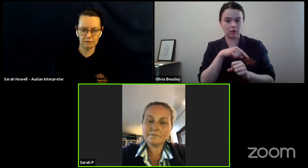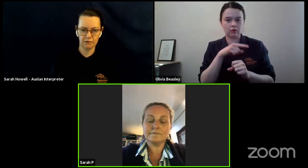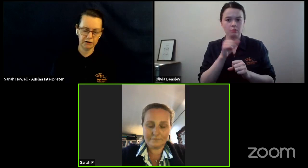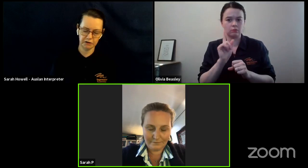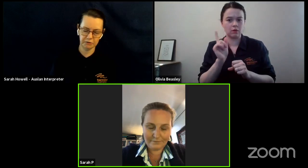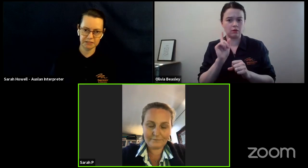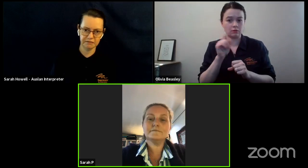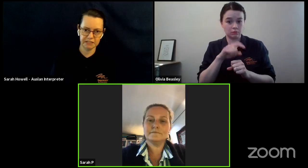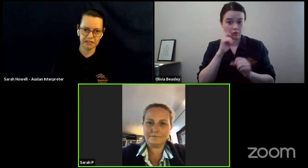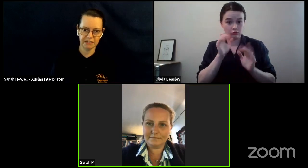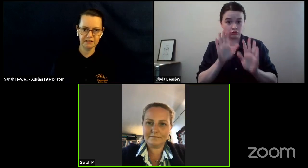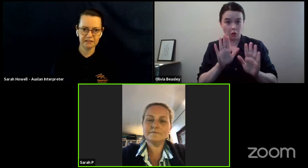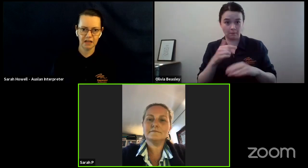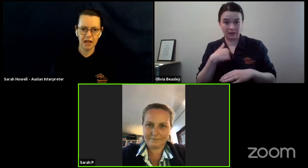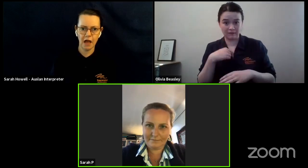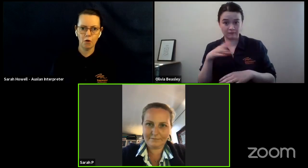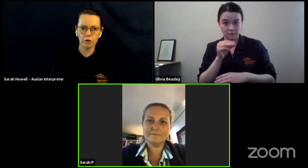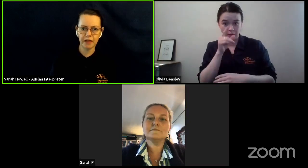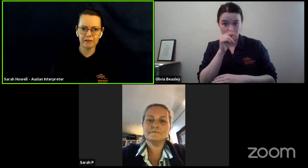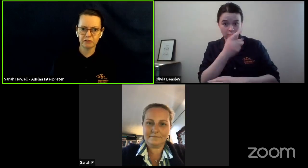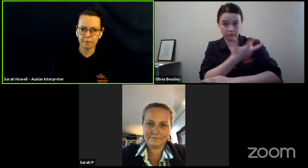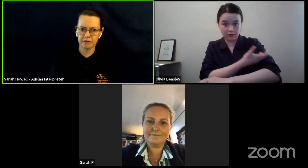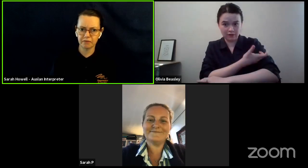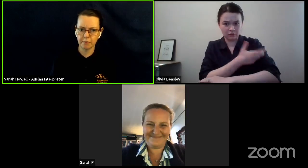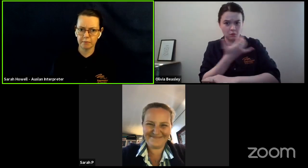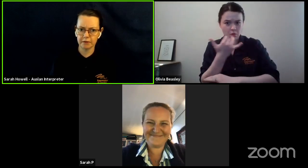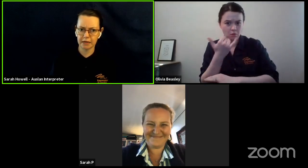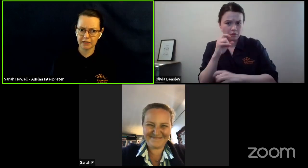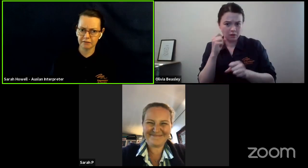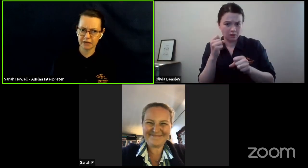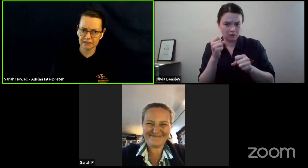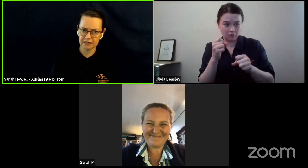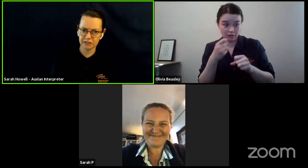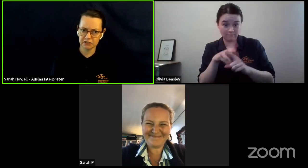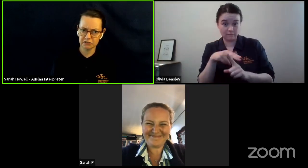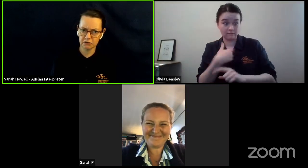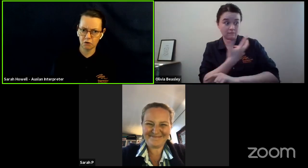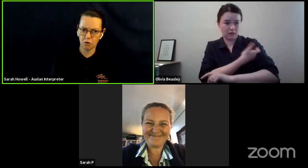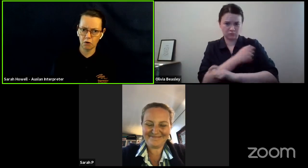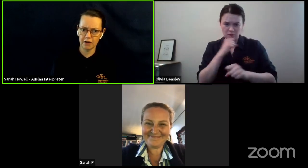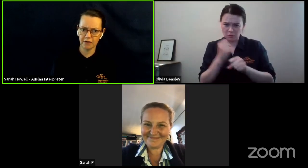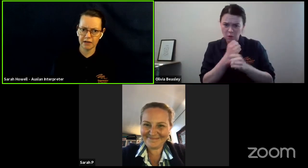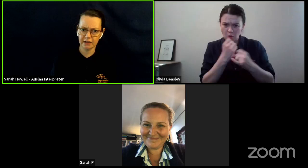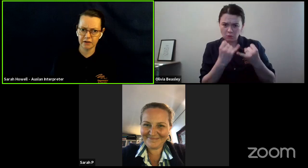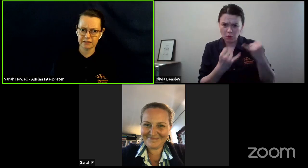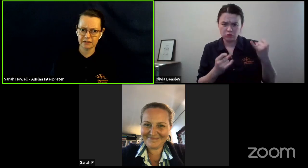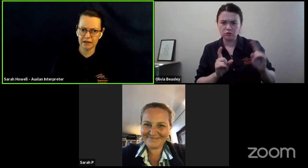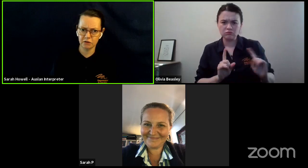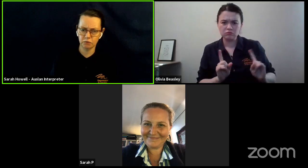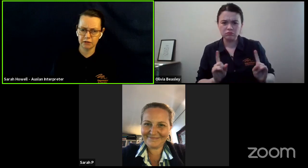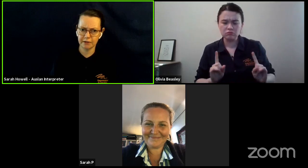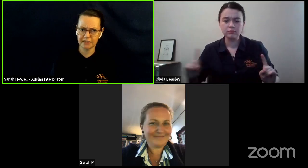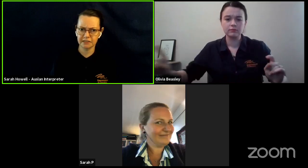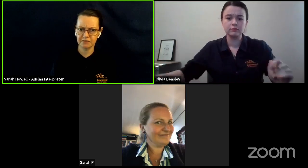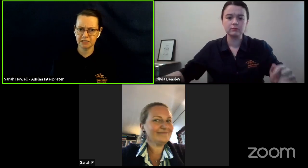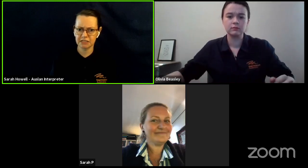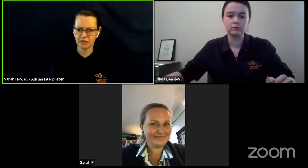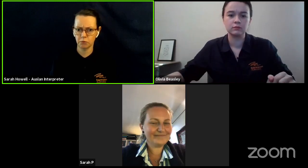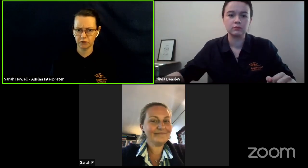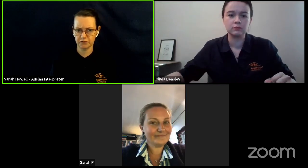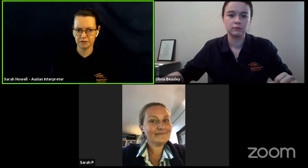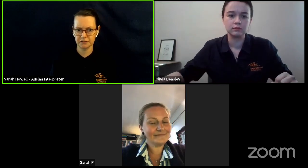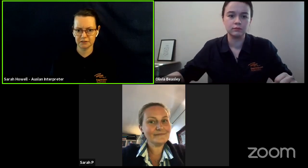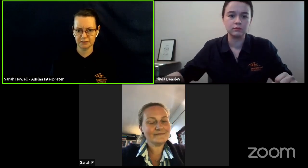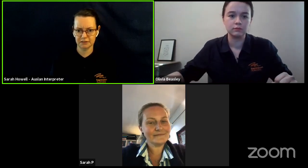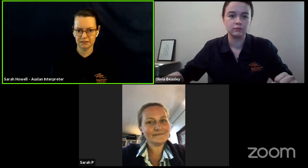leg. I don't know what DVT is. Would that stop me from getting the vaccination? Or if I get vaccinated, would it make